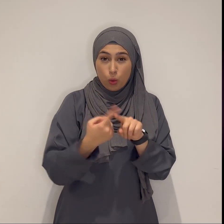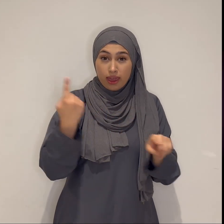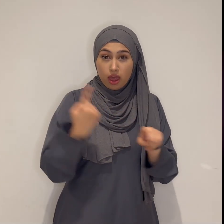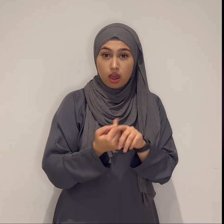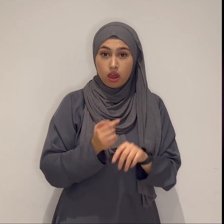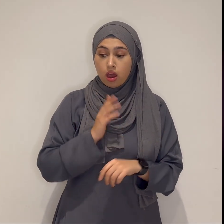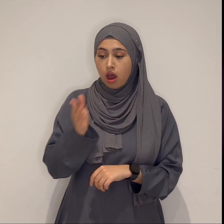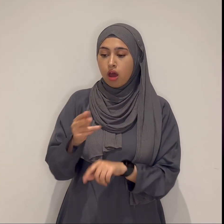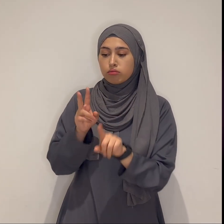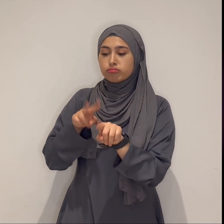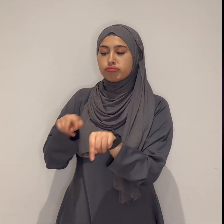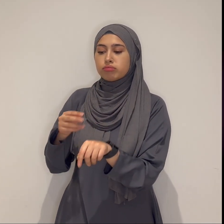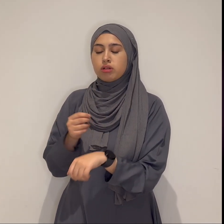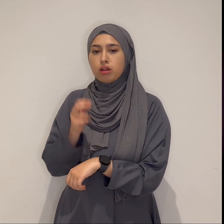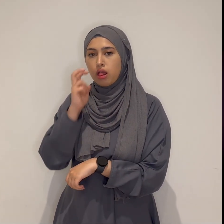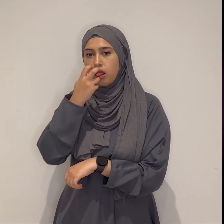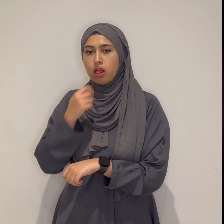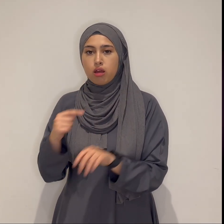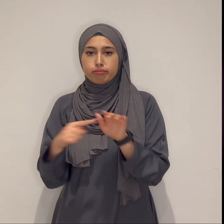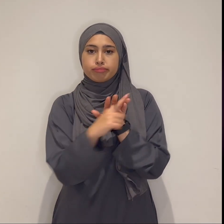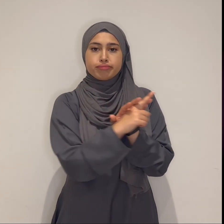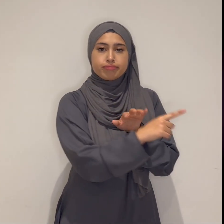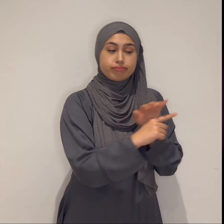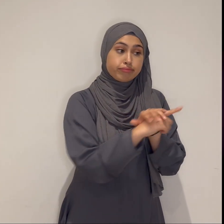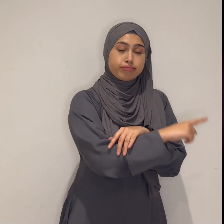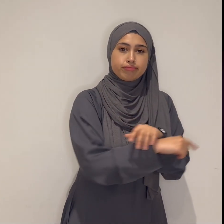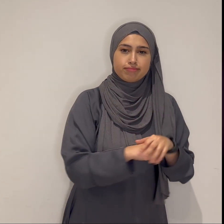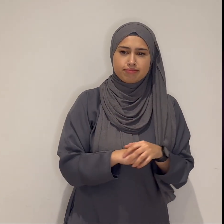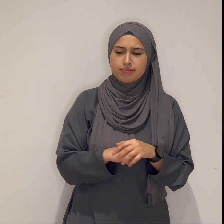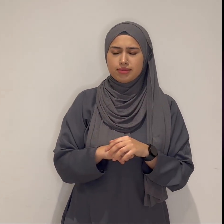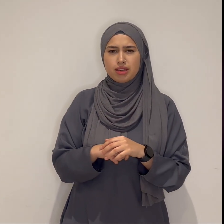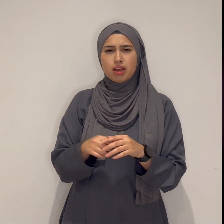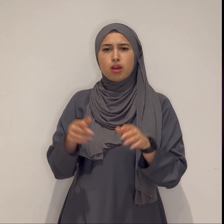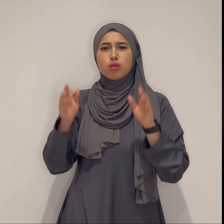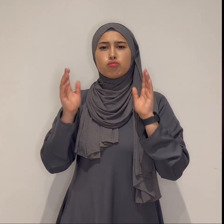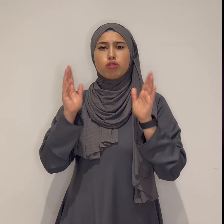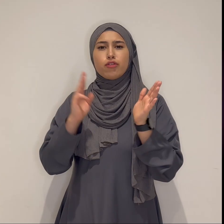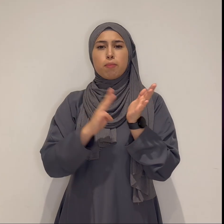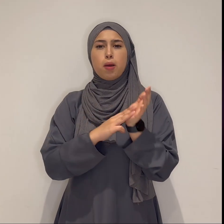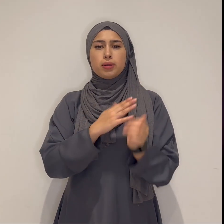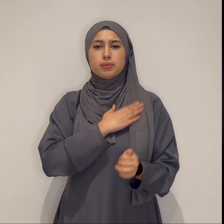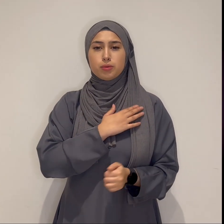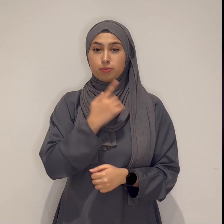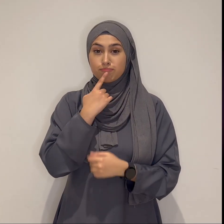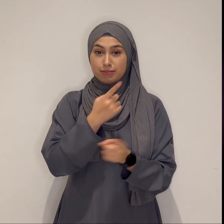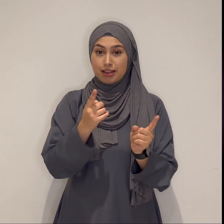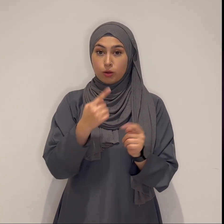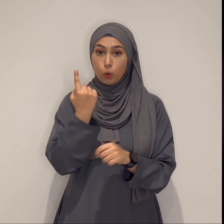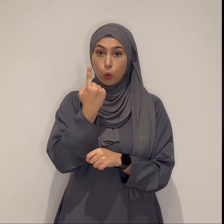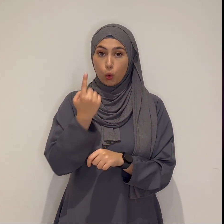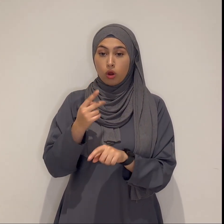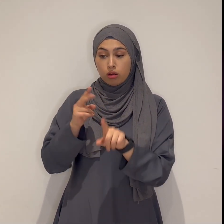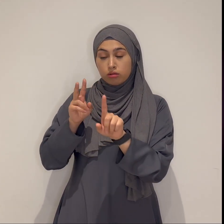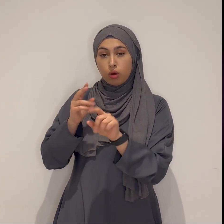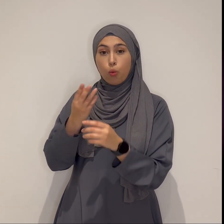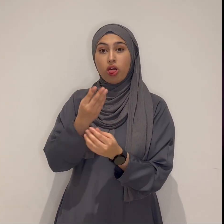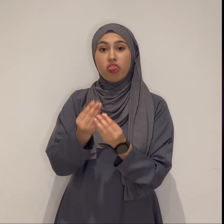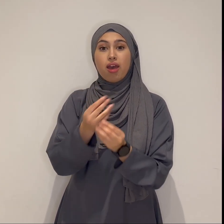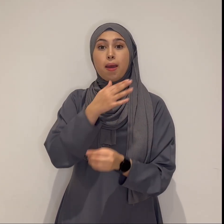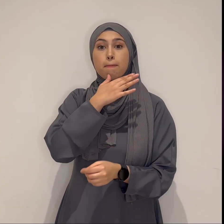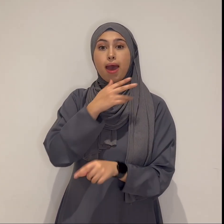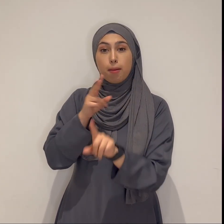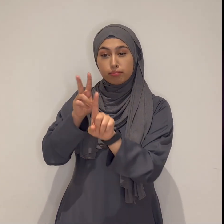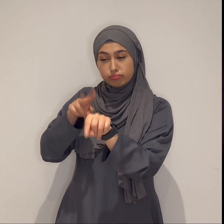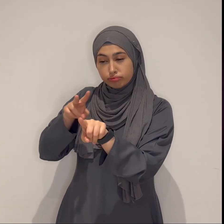they leave very quickly. They come pray a couple of rak'at and leave. And Rasulullah sallallahu alayhi wa sallam tells us that whosoever completes the salah with the imam,